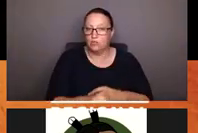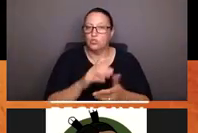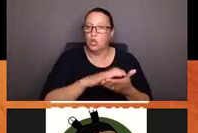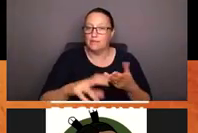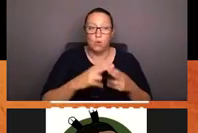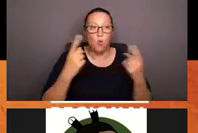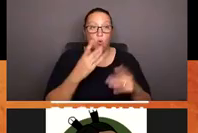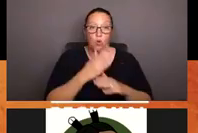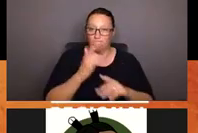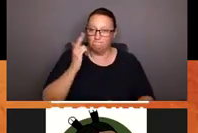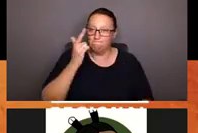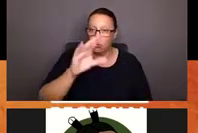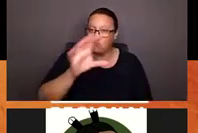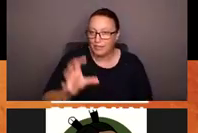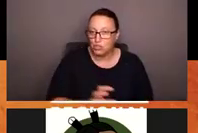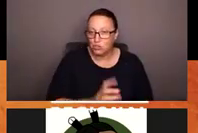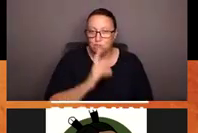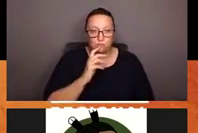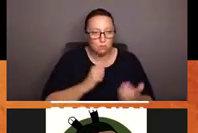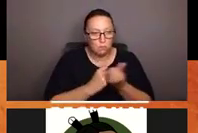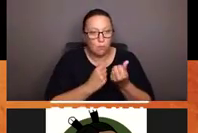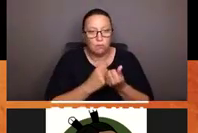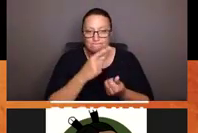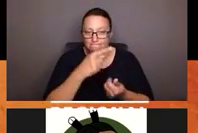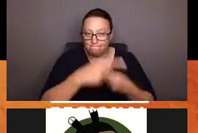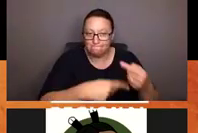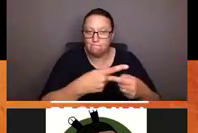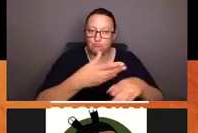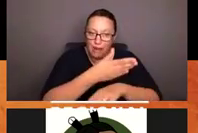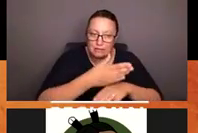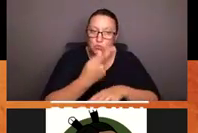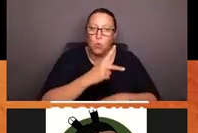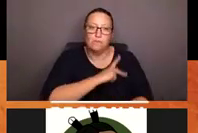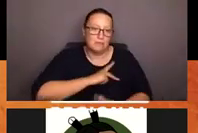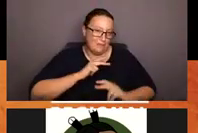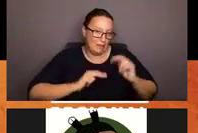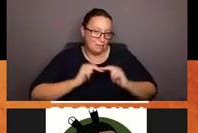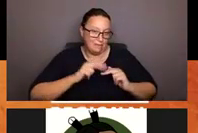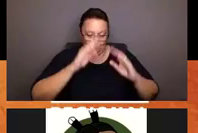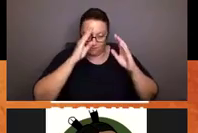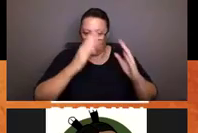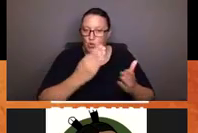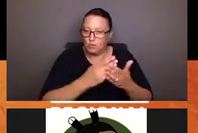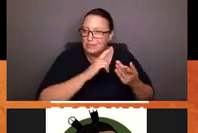arts workers to support creative practice or professional development with a focus on sustainability.